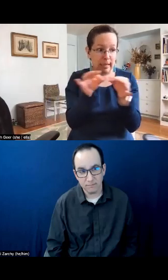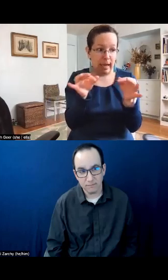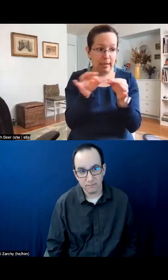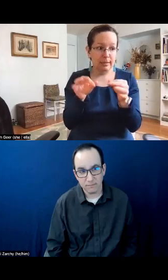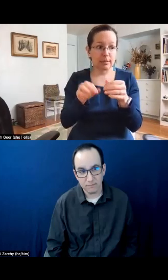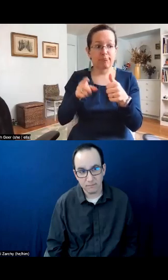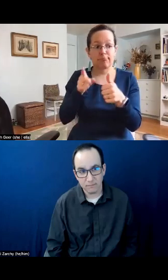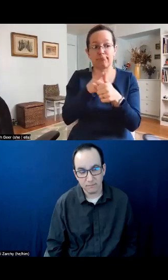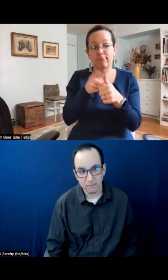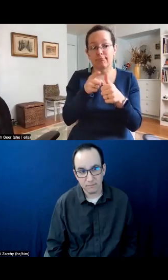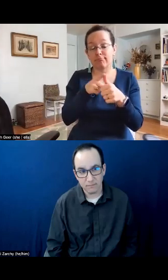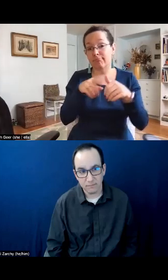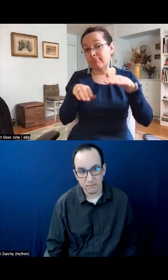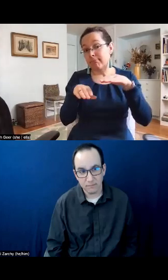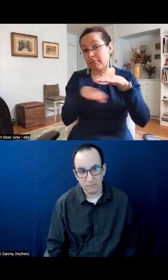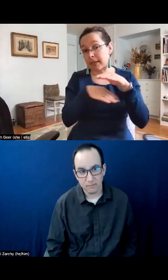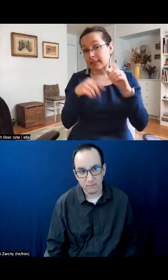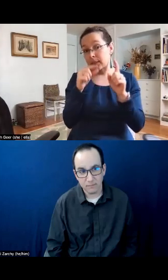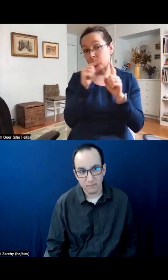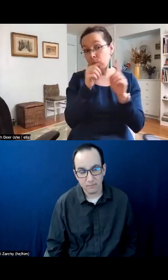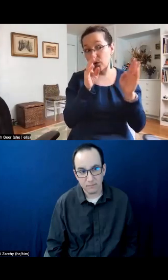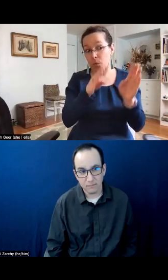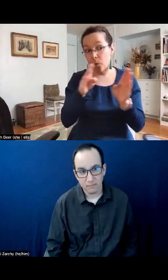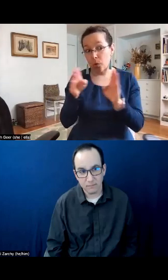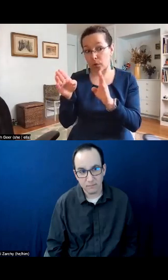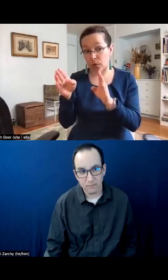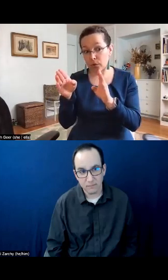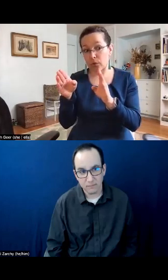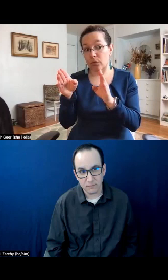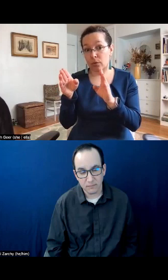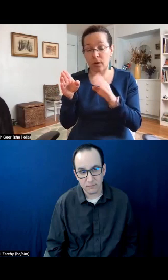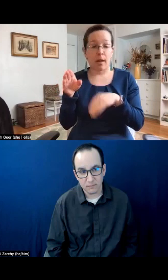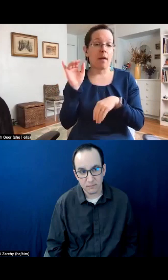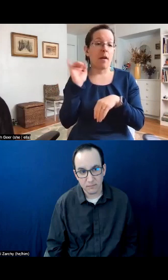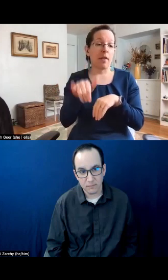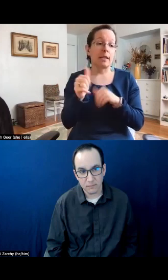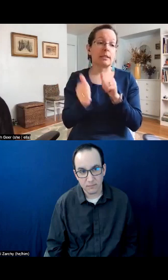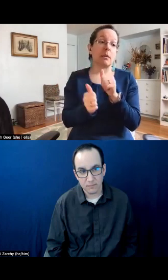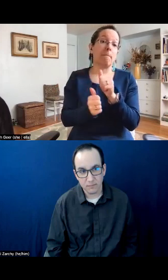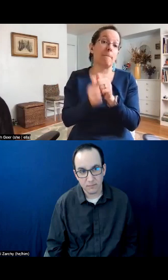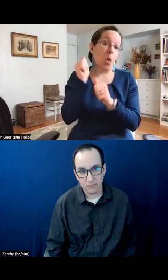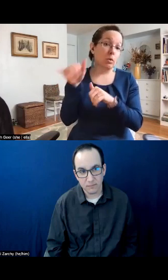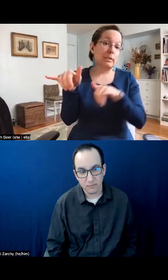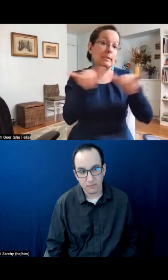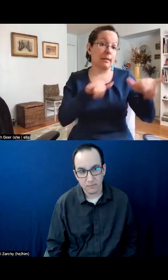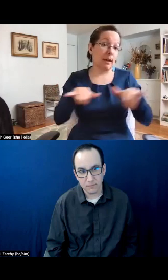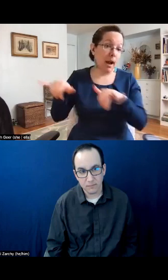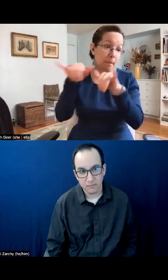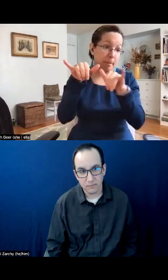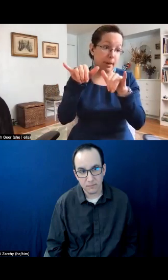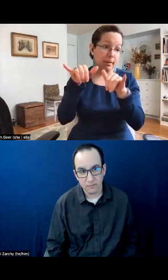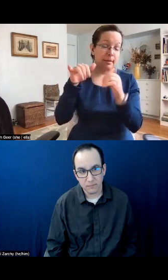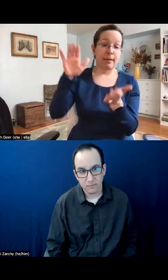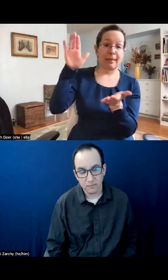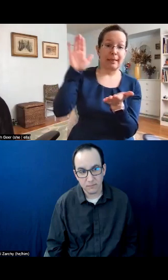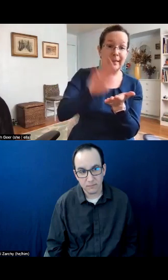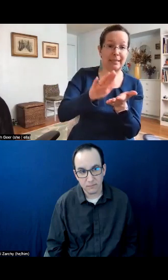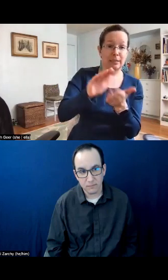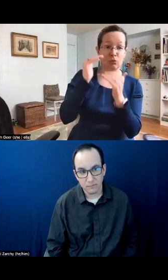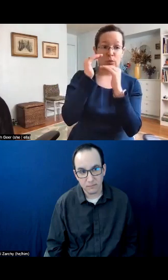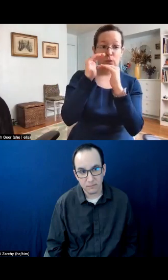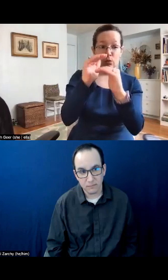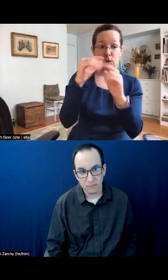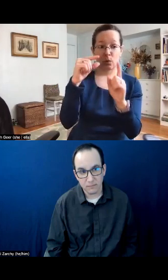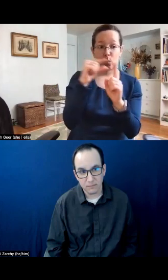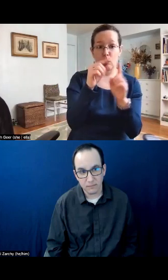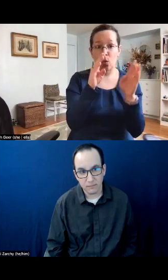types of word order, for example, basic word order, which would be the most common or least restricted word order